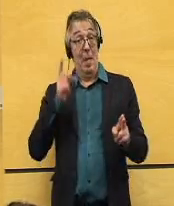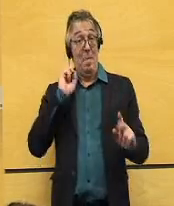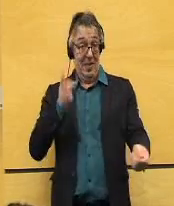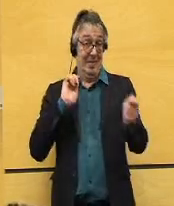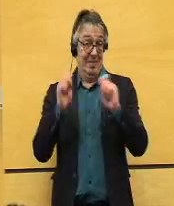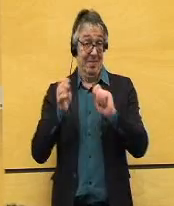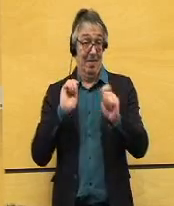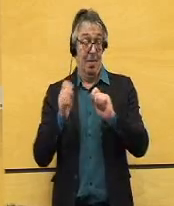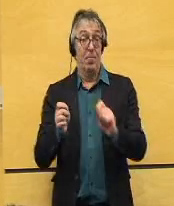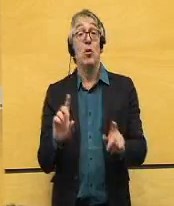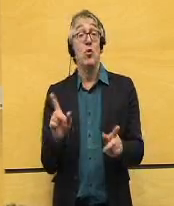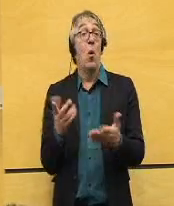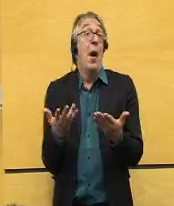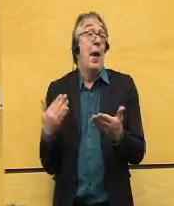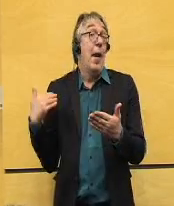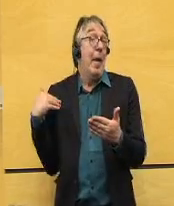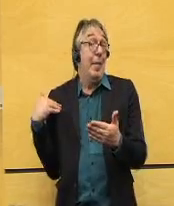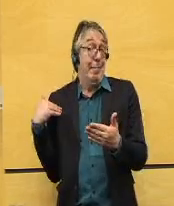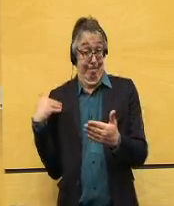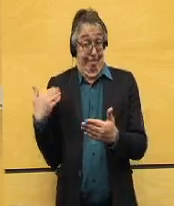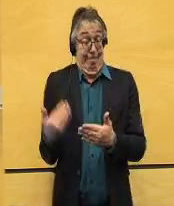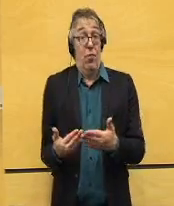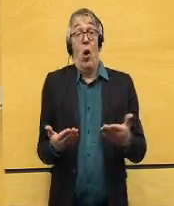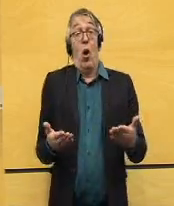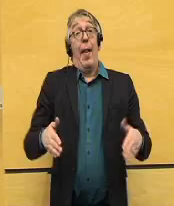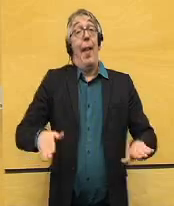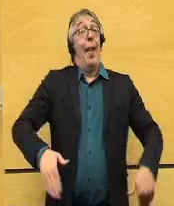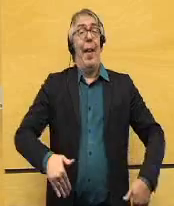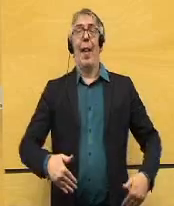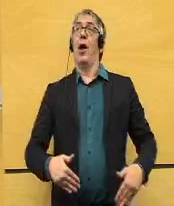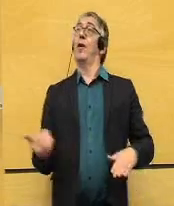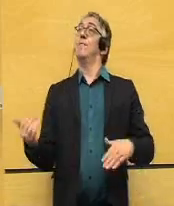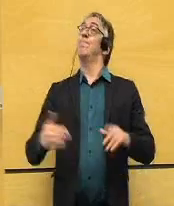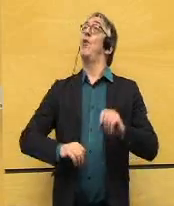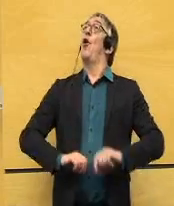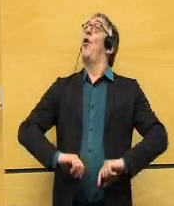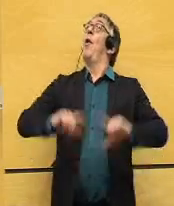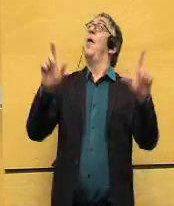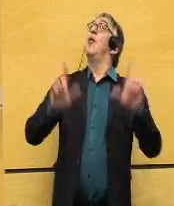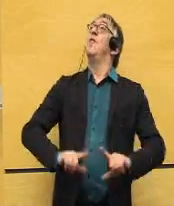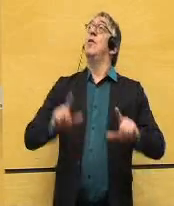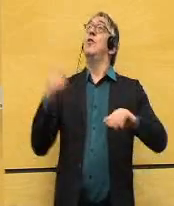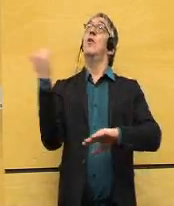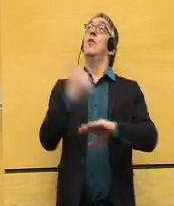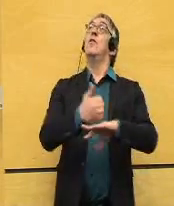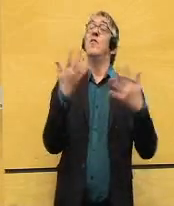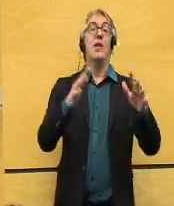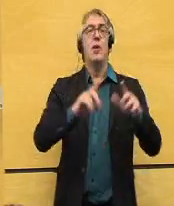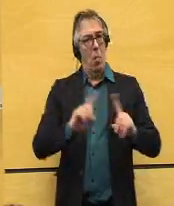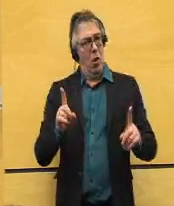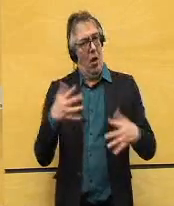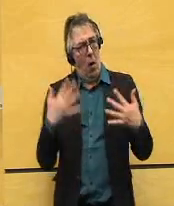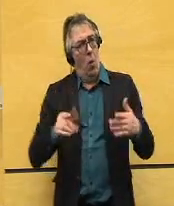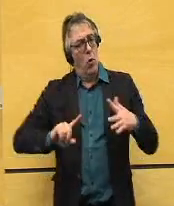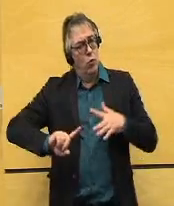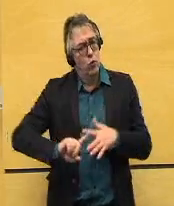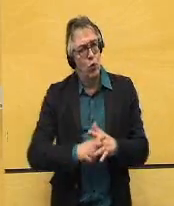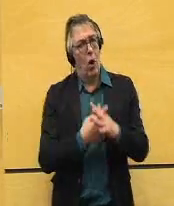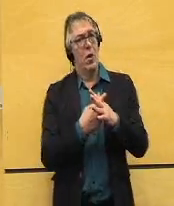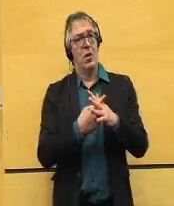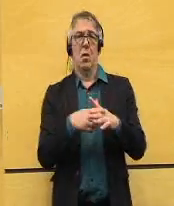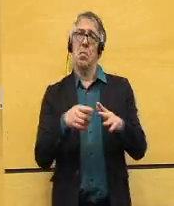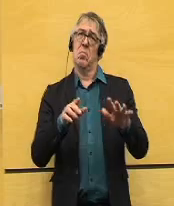additional lifts per the court order have been fully installed, construction work is in good progress, about 60